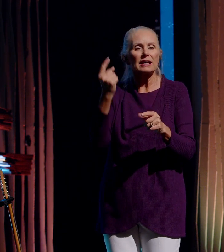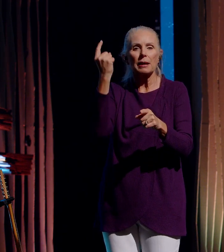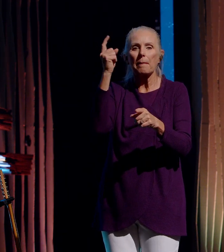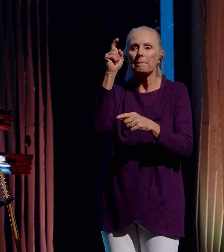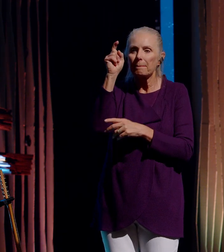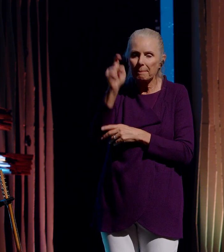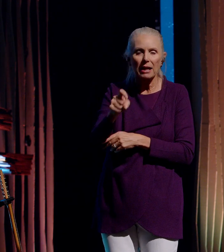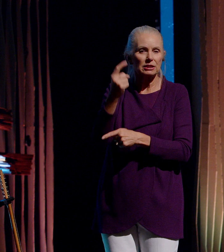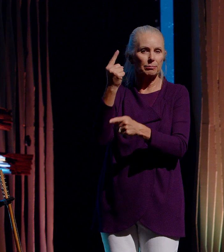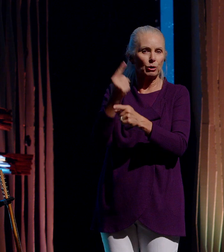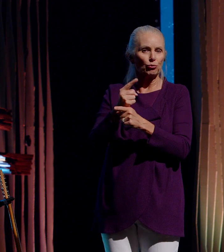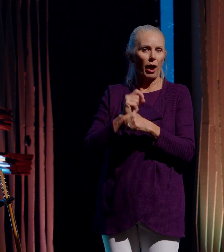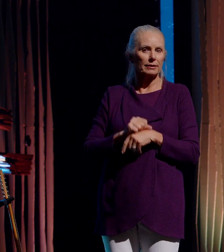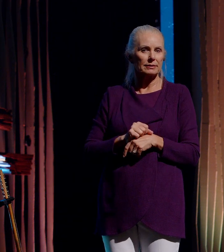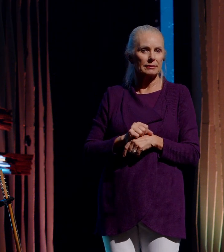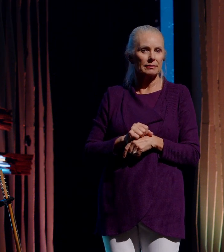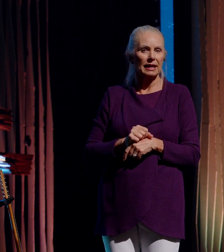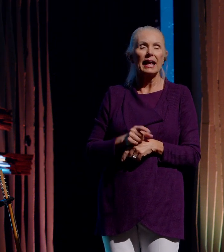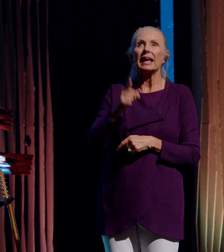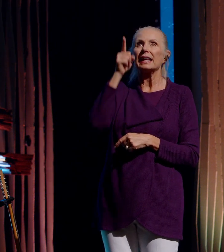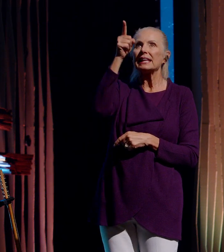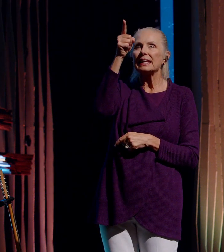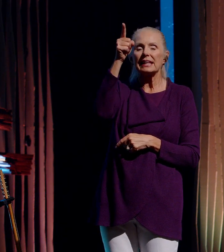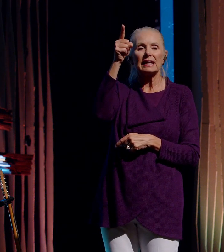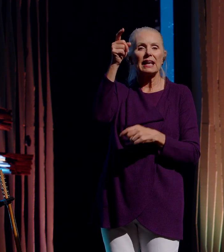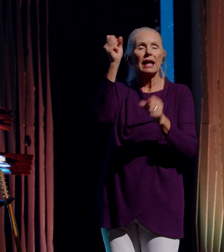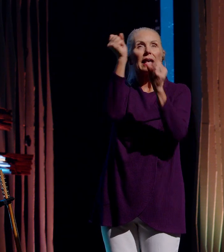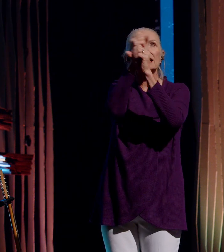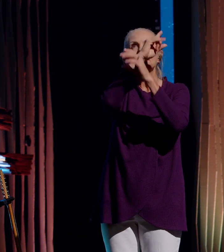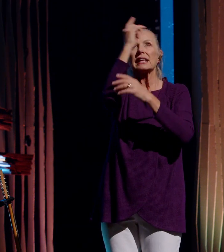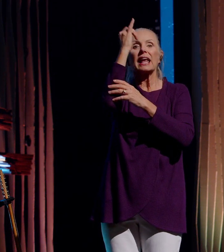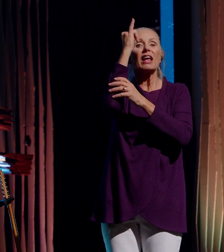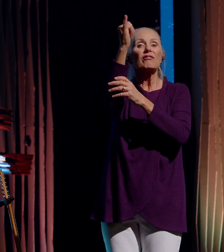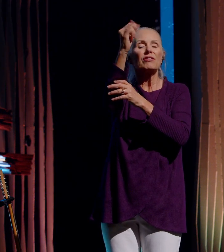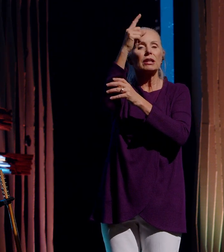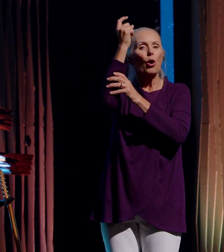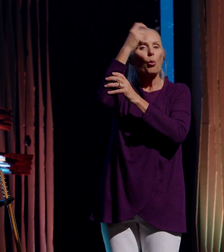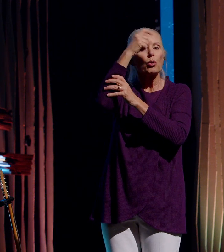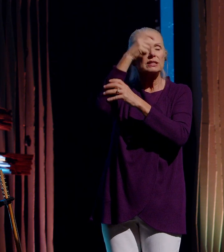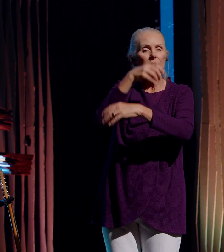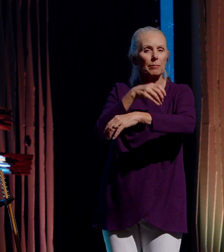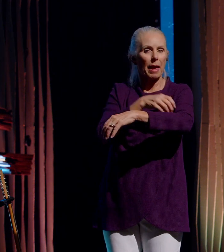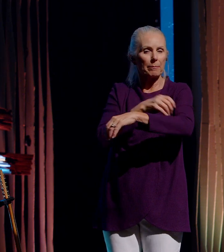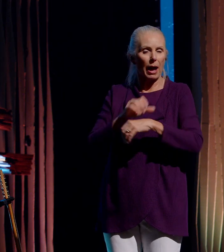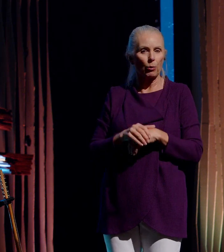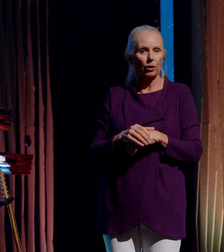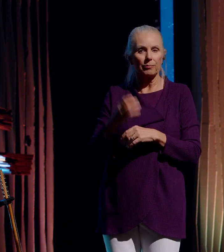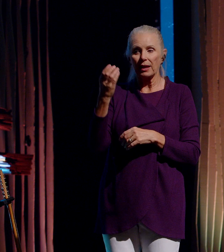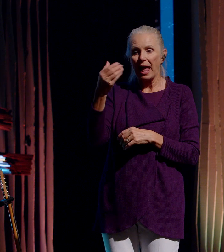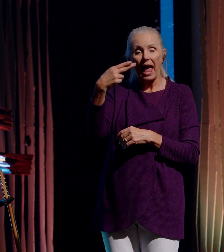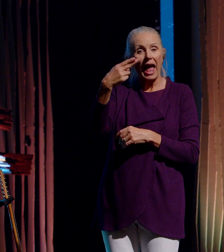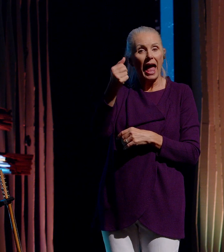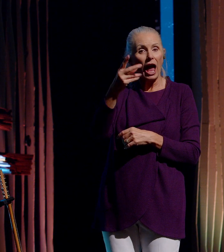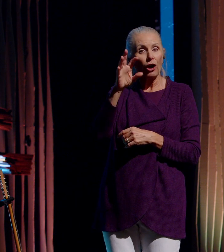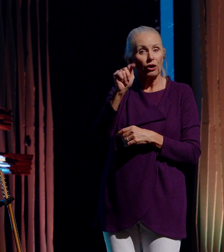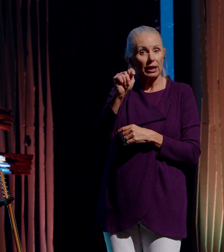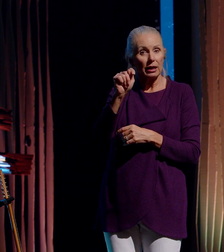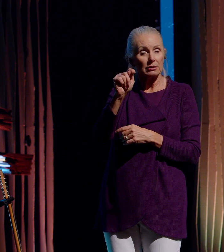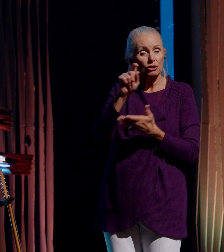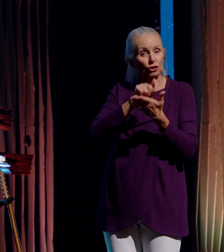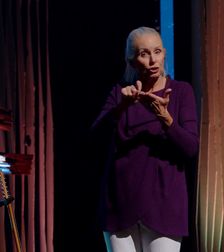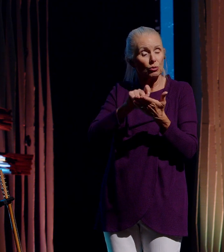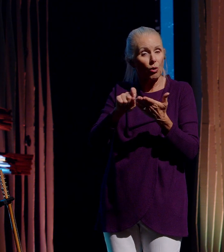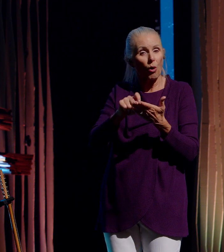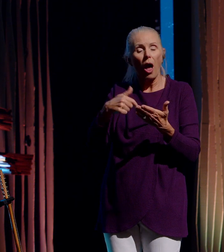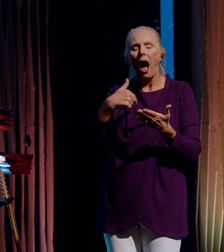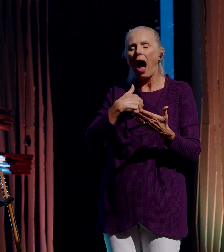right, for he is a being of infinite wisdom as well as power." Harriet wrote, "I think I have enjoyed the light of